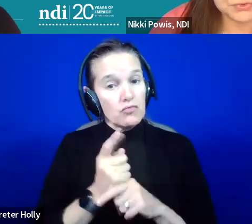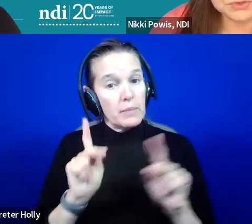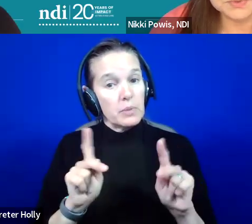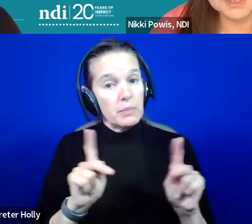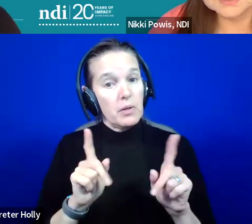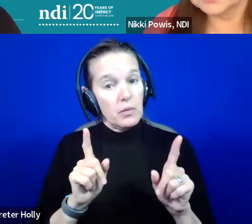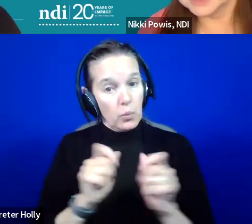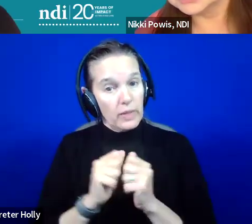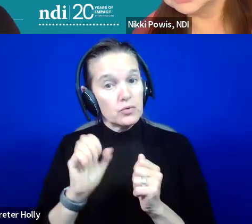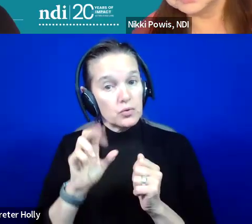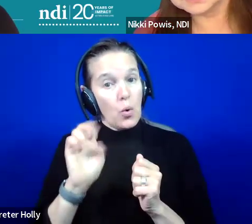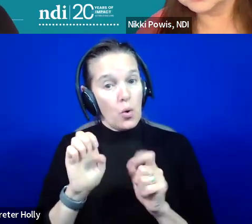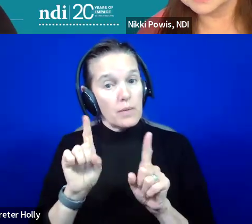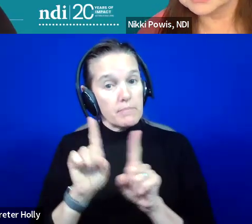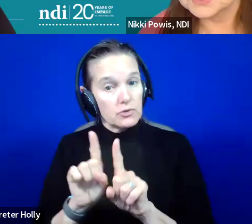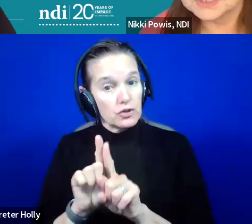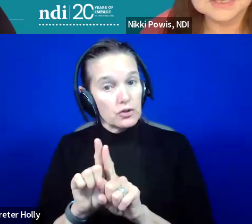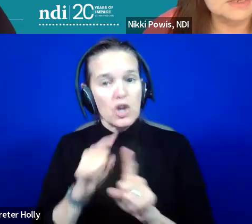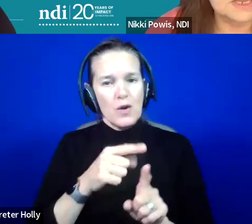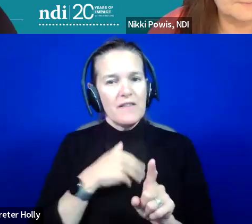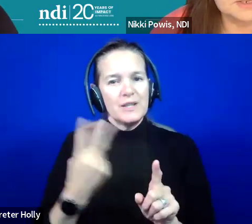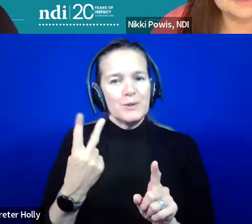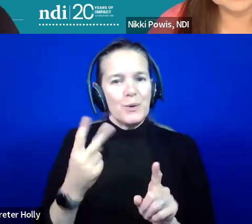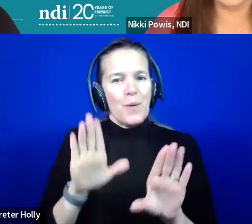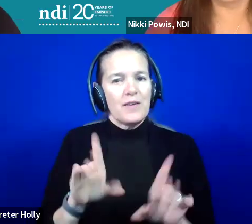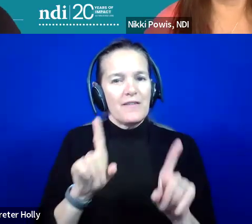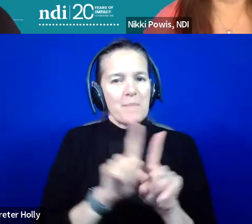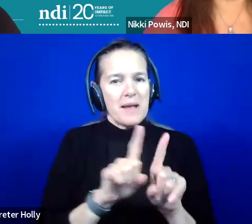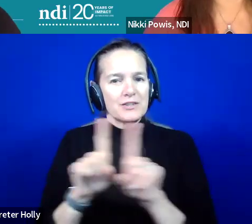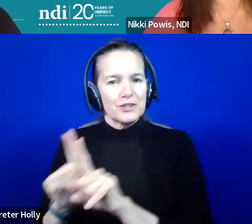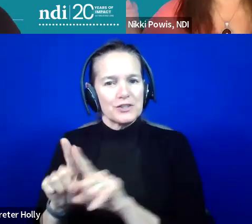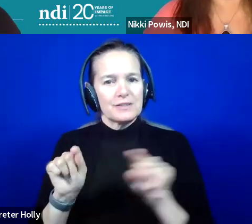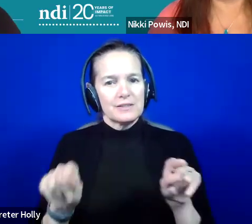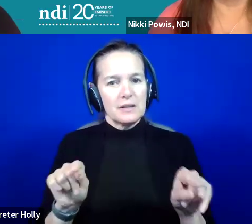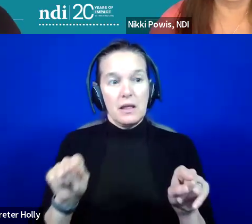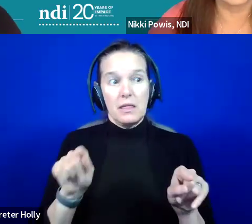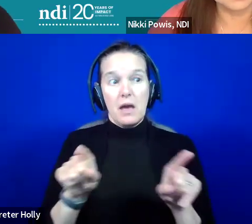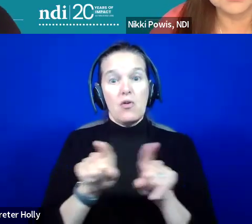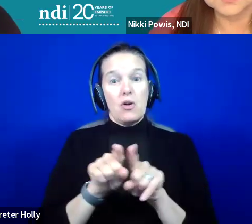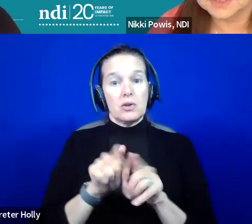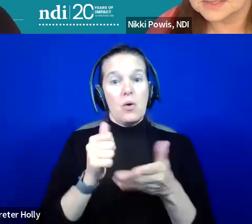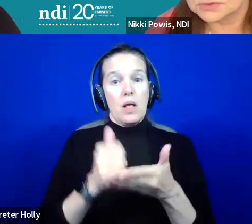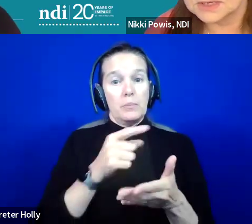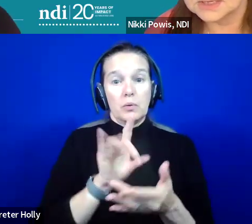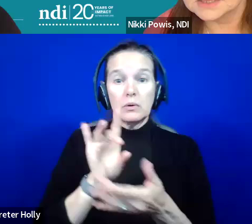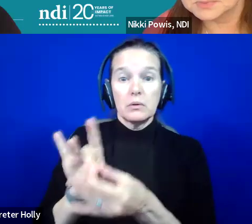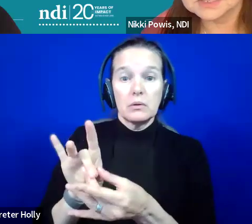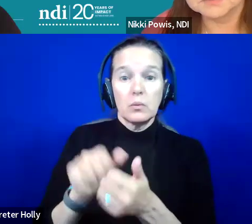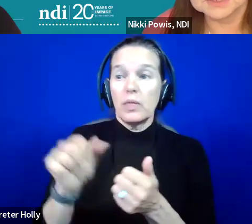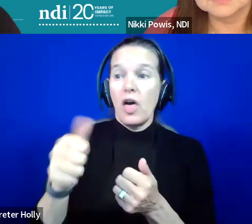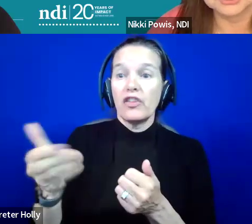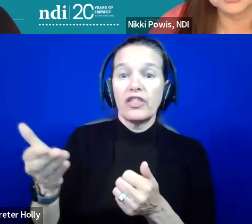SCORE mentor? So I guess you've had two wonderful mentors, it sounds like, but did Mhm. they also help you connect to other things that you